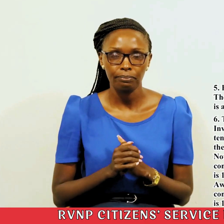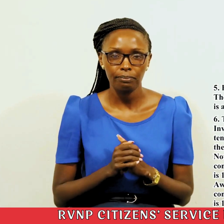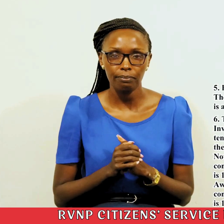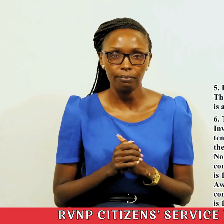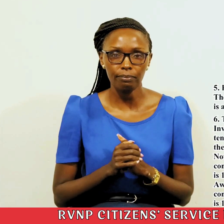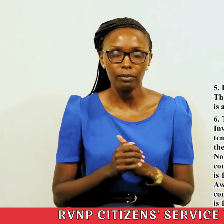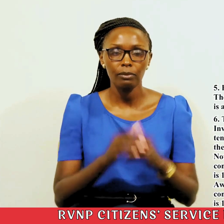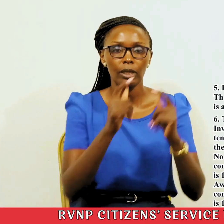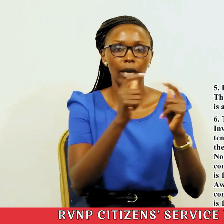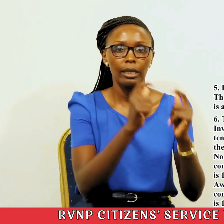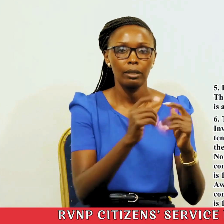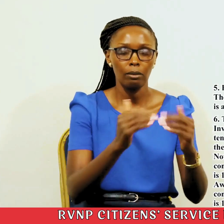Tendering: